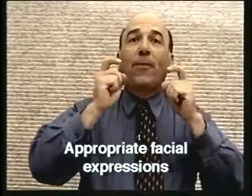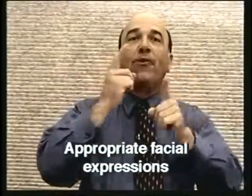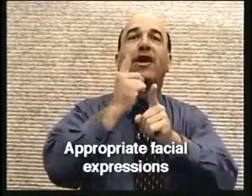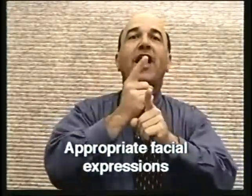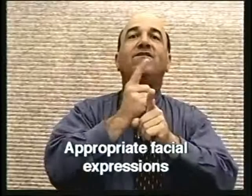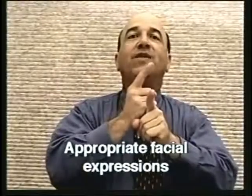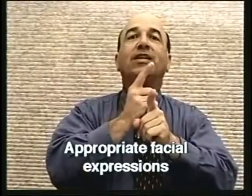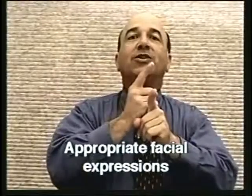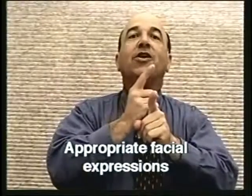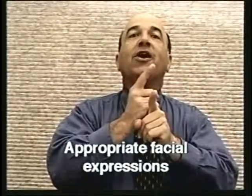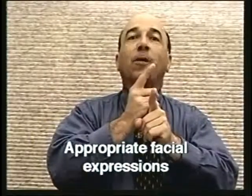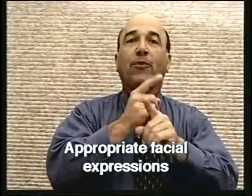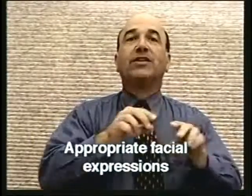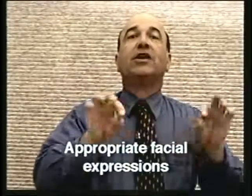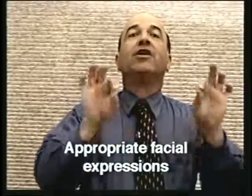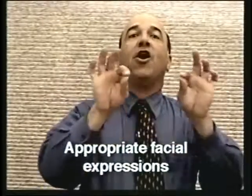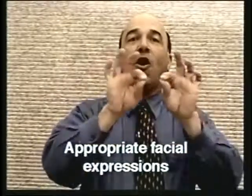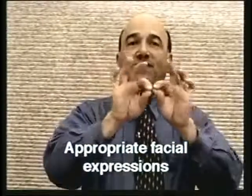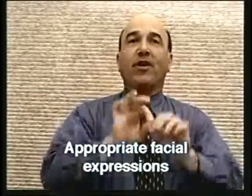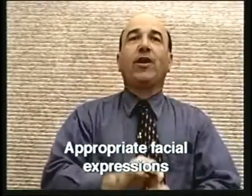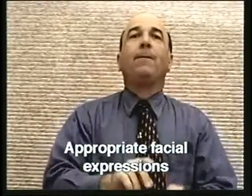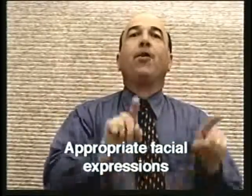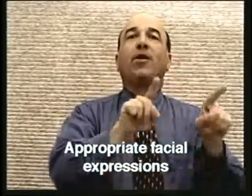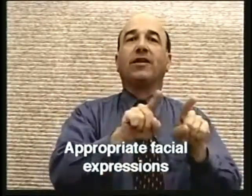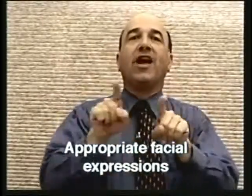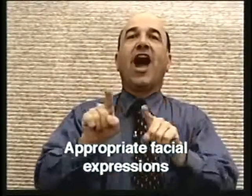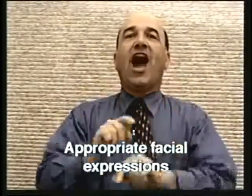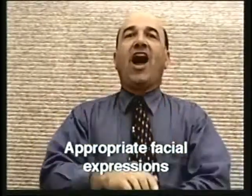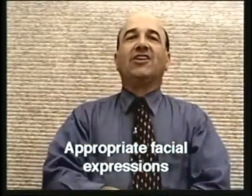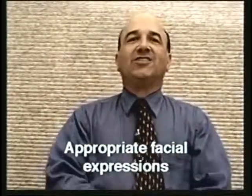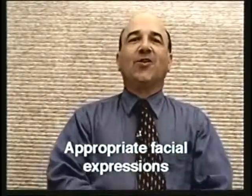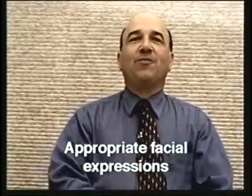Appropriate basic expression are very important also.